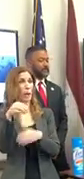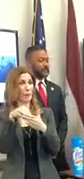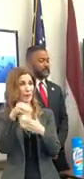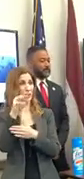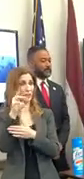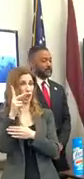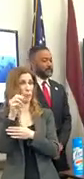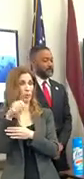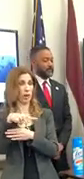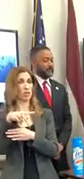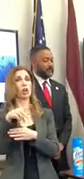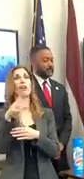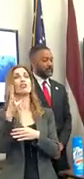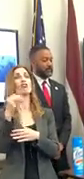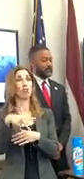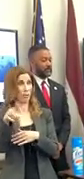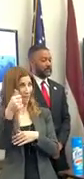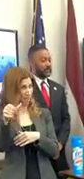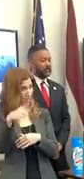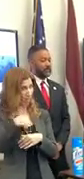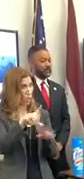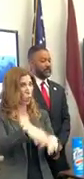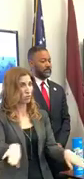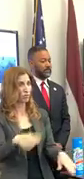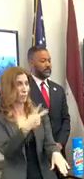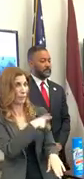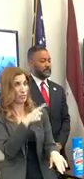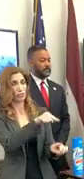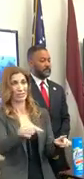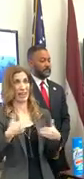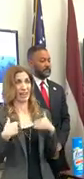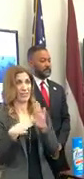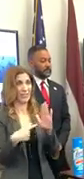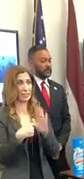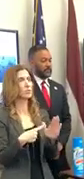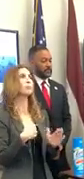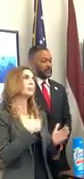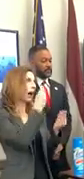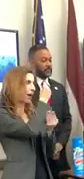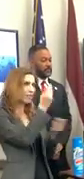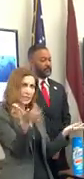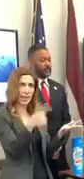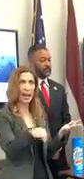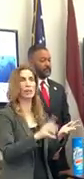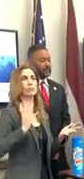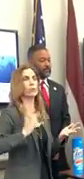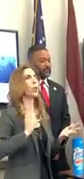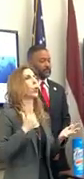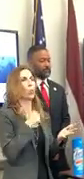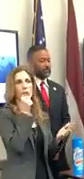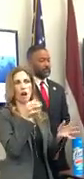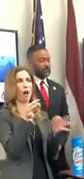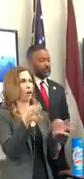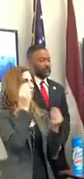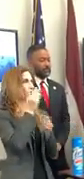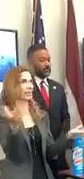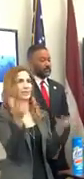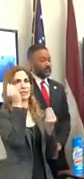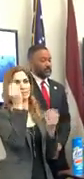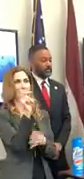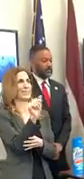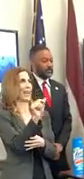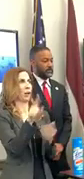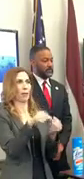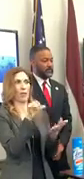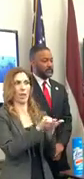King of Prussia, are any of them showing symptoms? As I've said previously, we are not releasing data on that, but